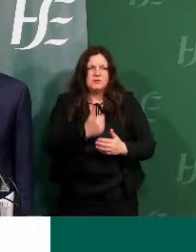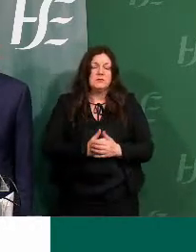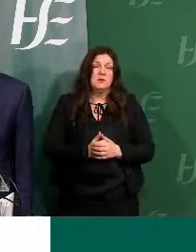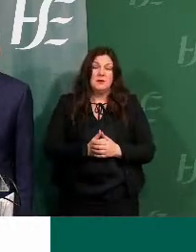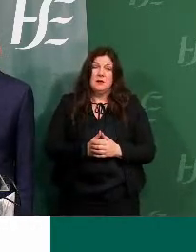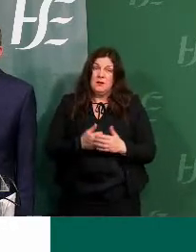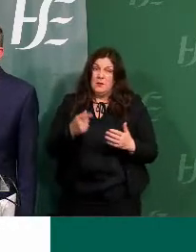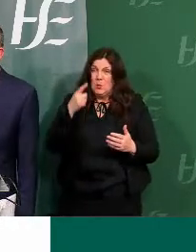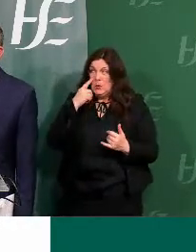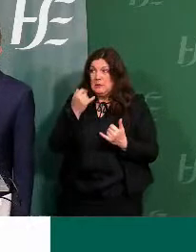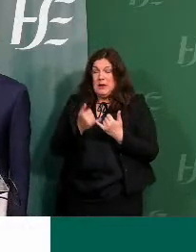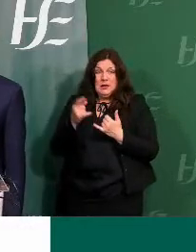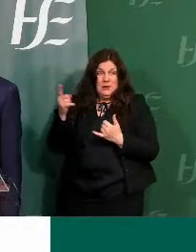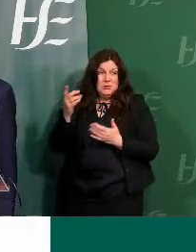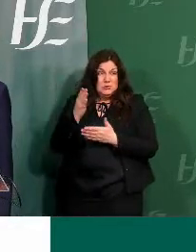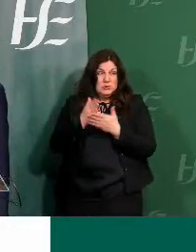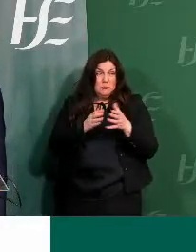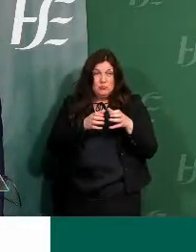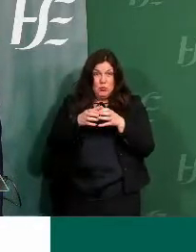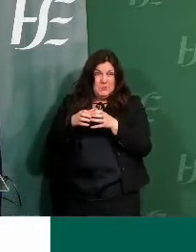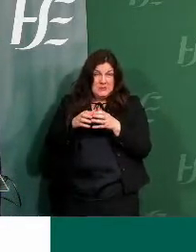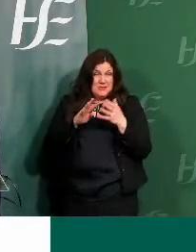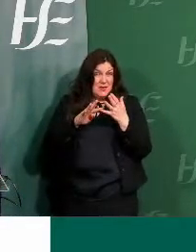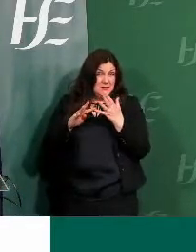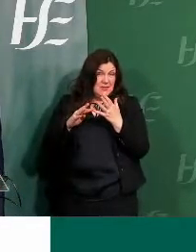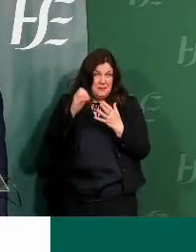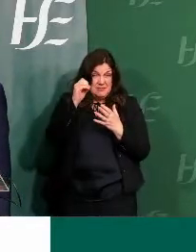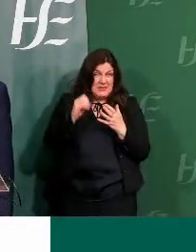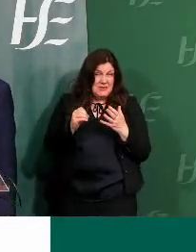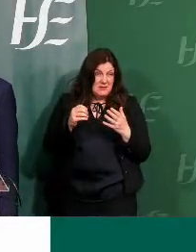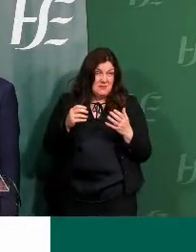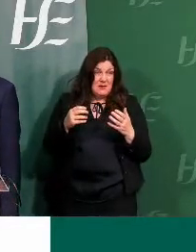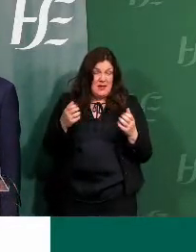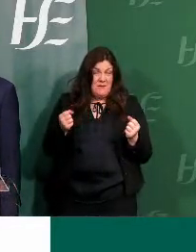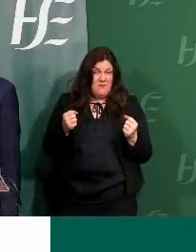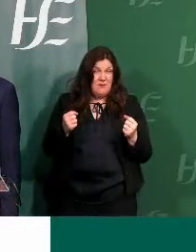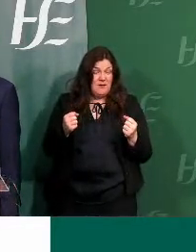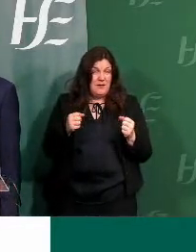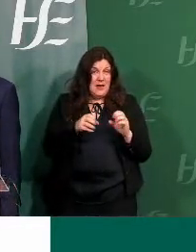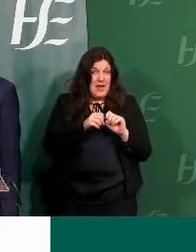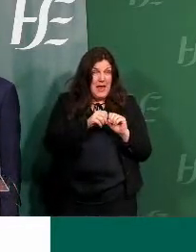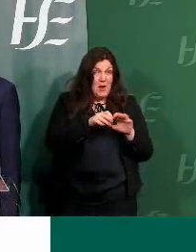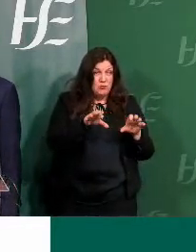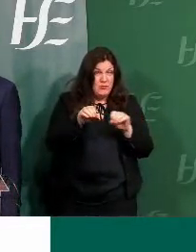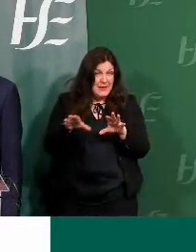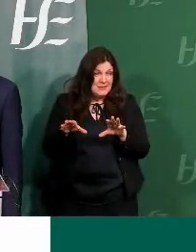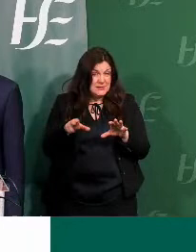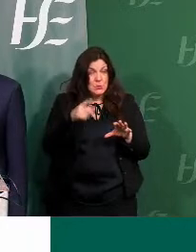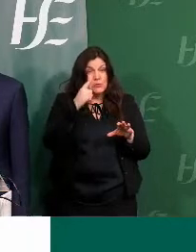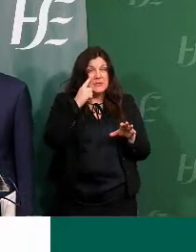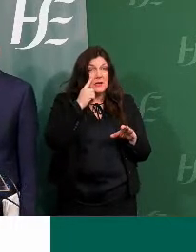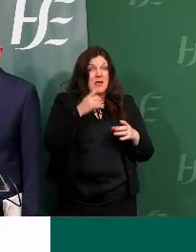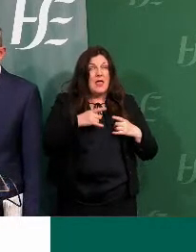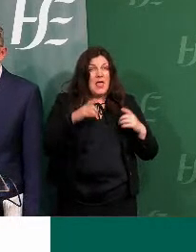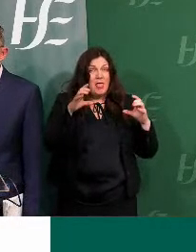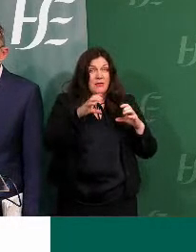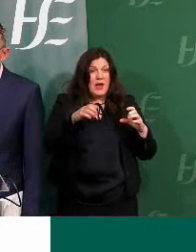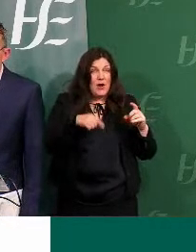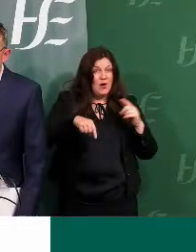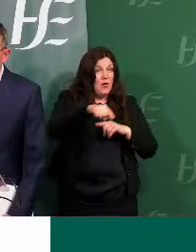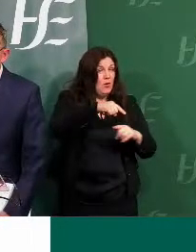Again, that's translating through. I haven't shown the graph this week. In outbreaks, we still see that wall of protection holding in the most vulnerable